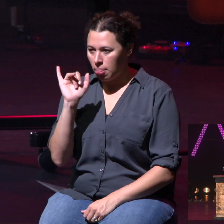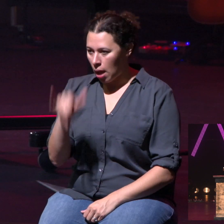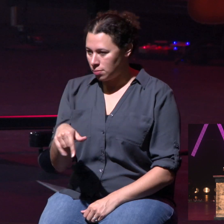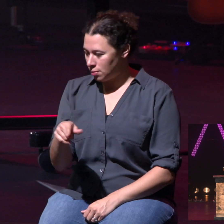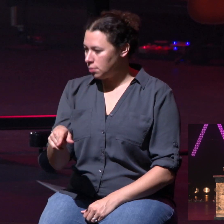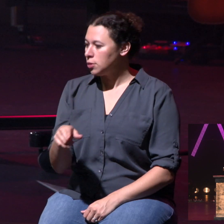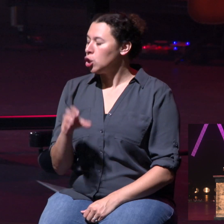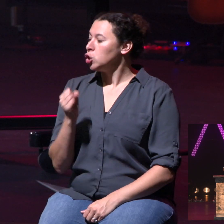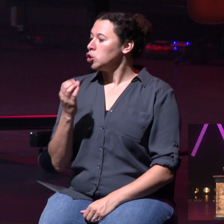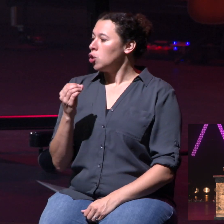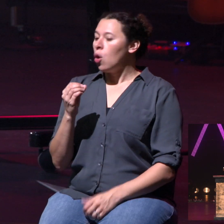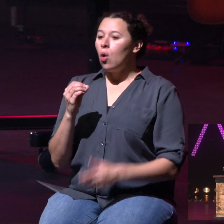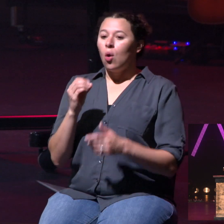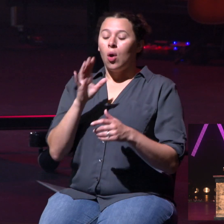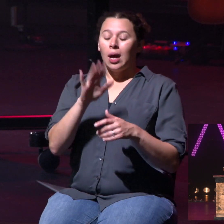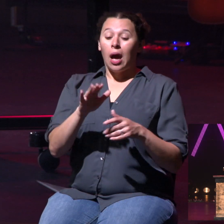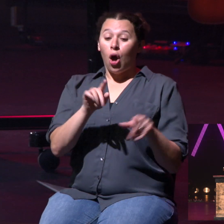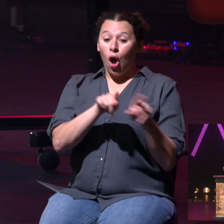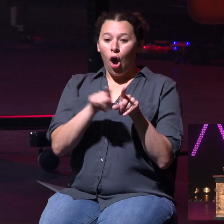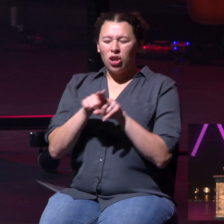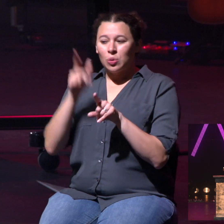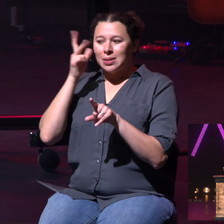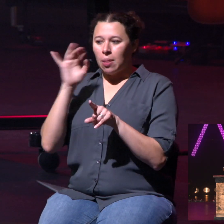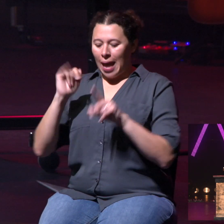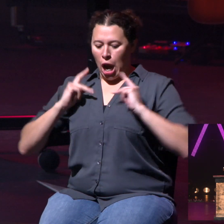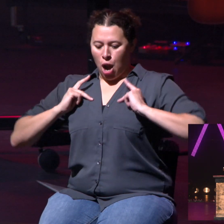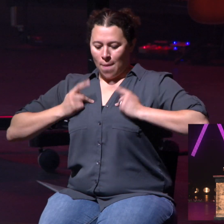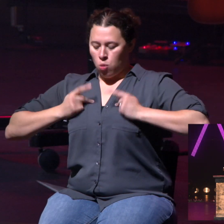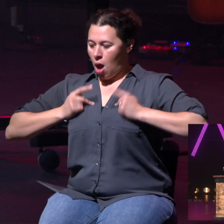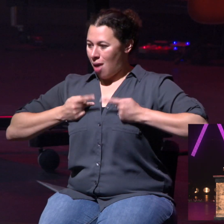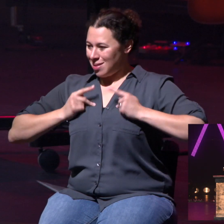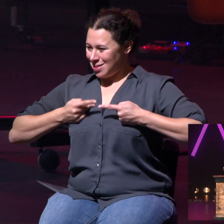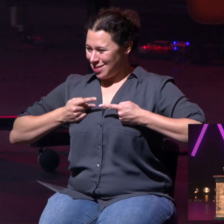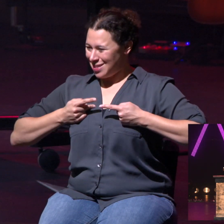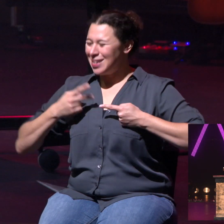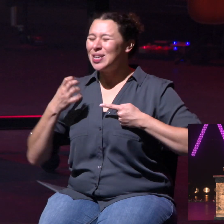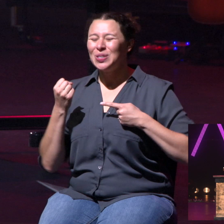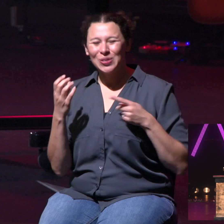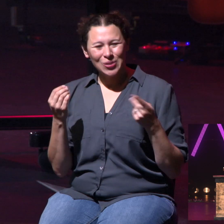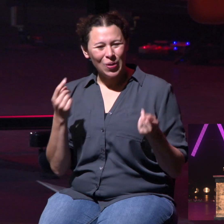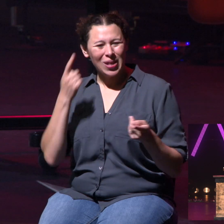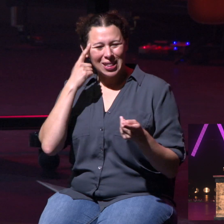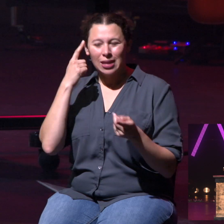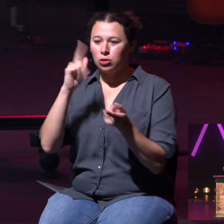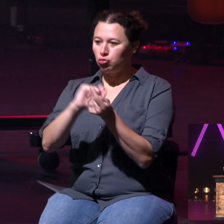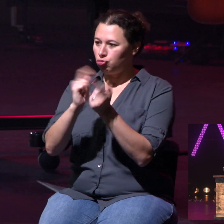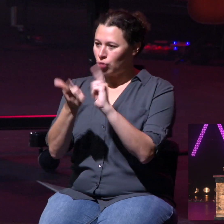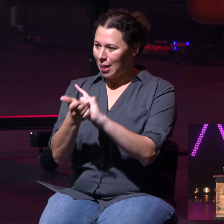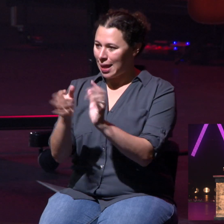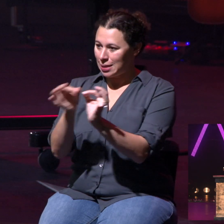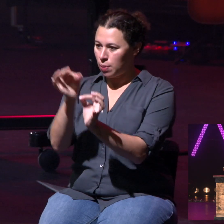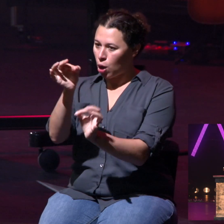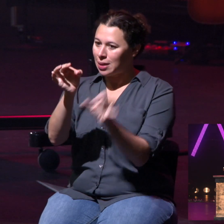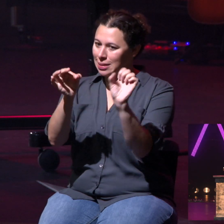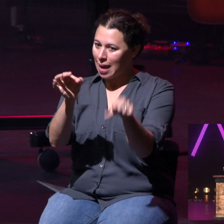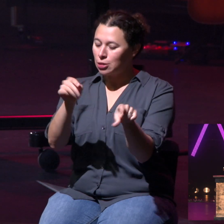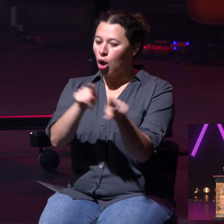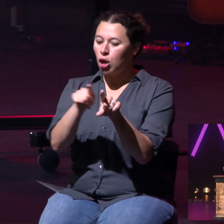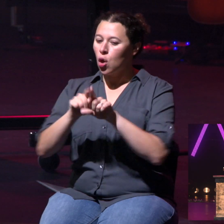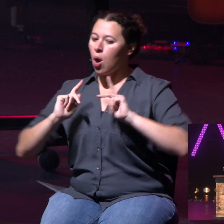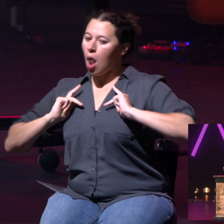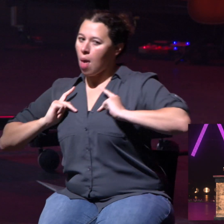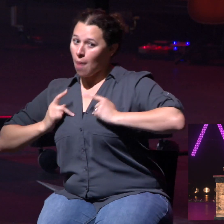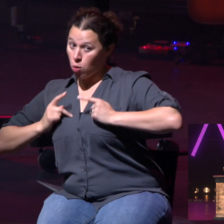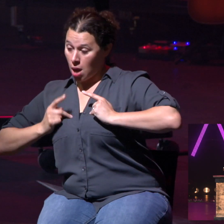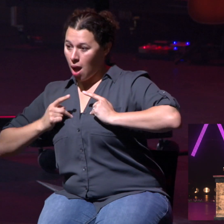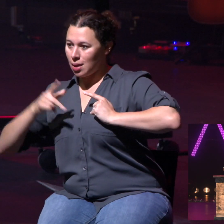how pneumonia and pneuma relate is that, yes, it's translated spirit, but you can also translate that word breath. Like the Spirit has to